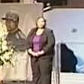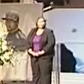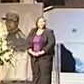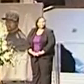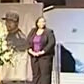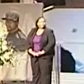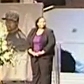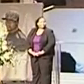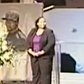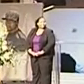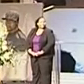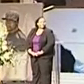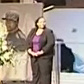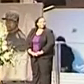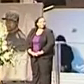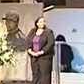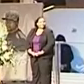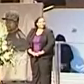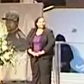Hallelujah.